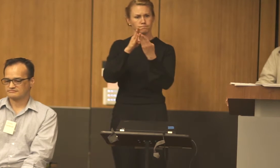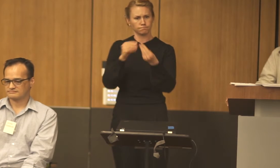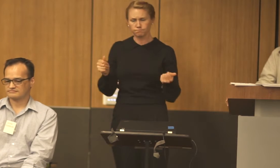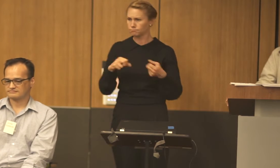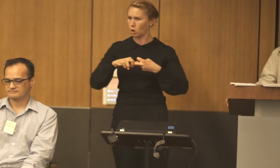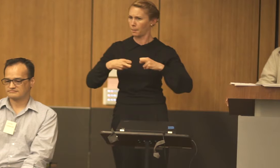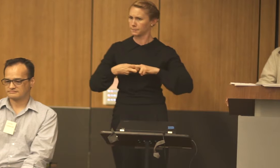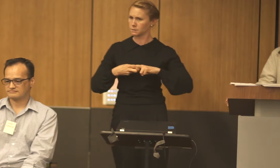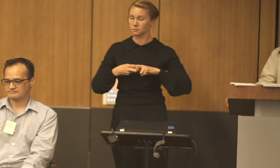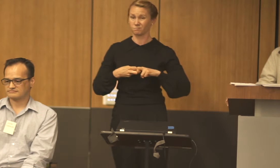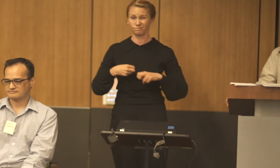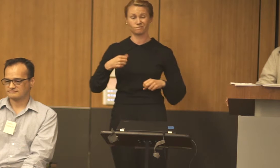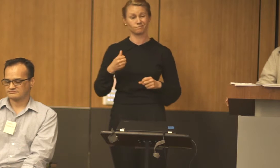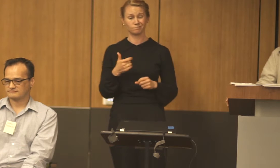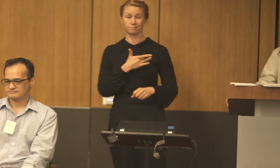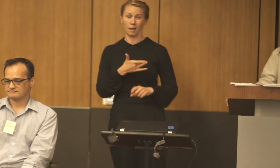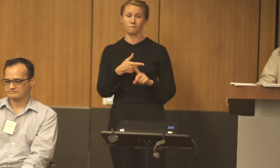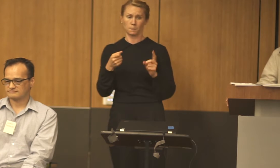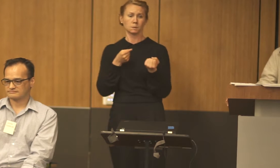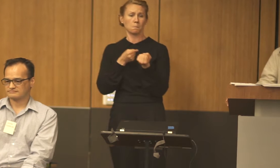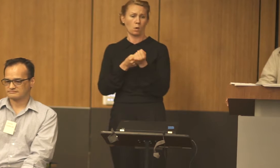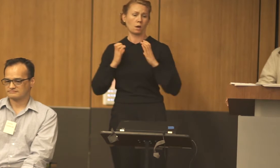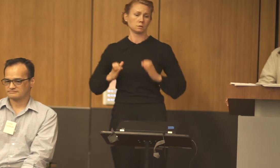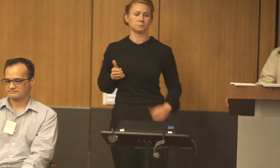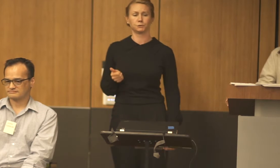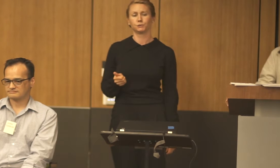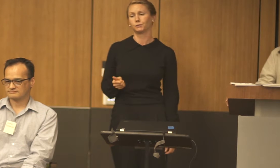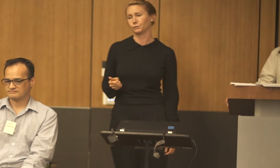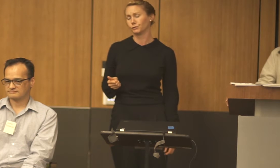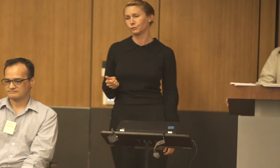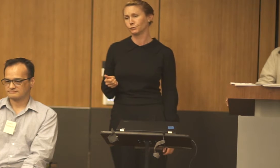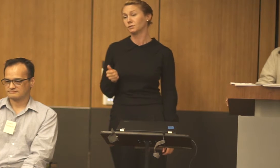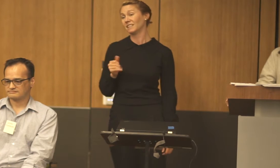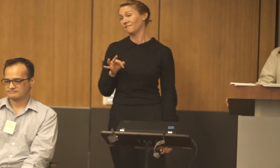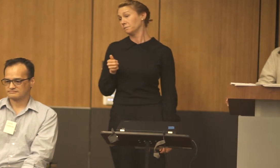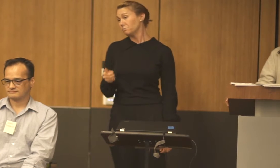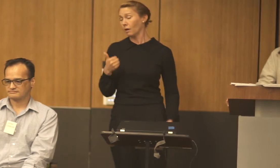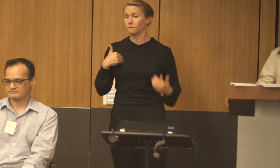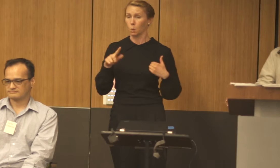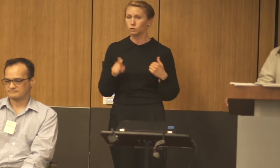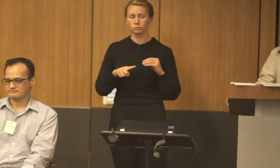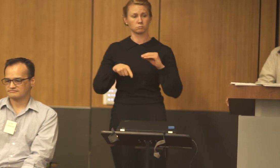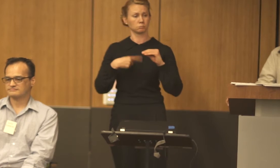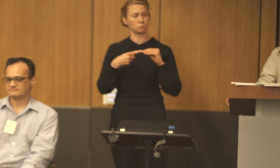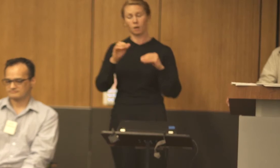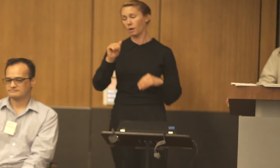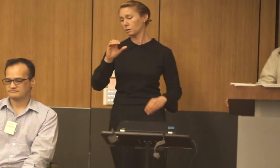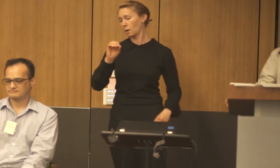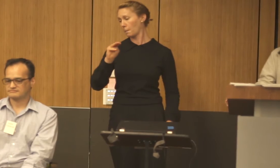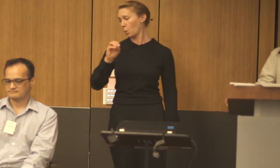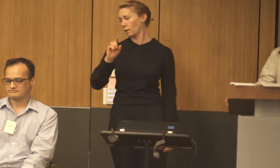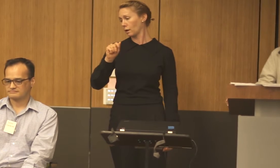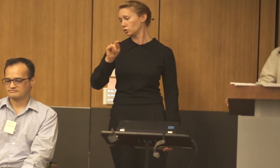situation. But I think it mostly comes from supporting the consumer. You know, so when they have questions about accommodations, or you know,